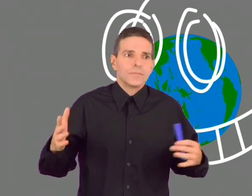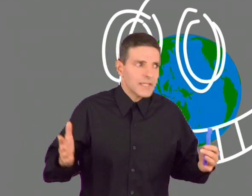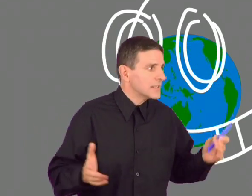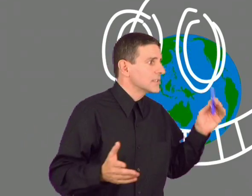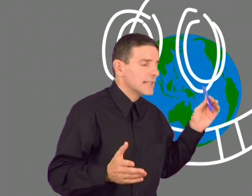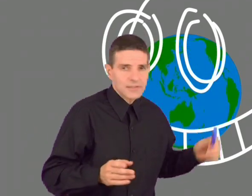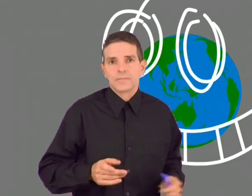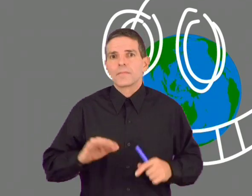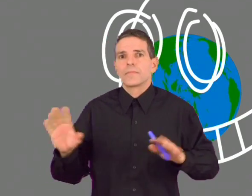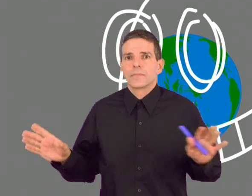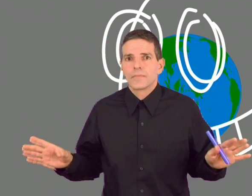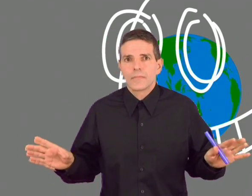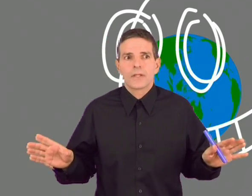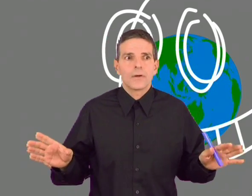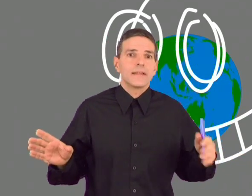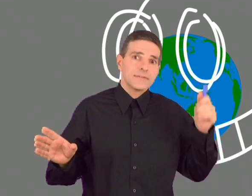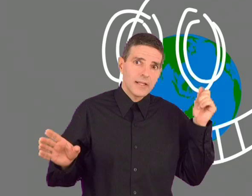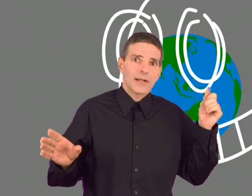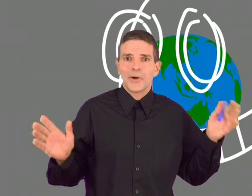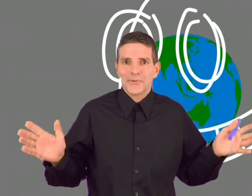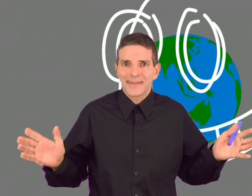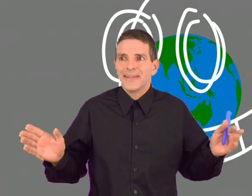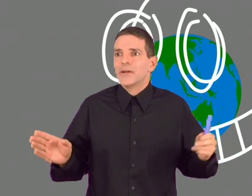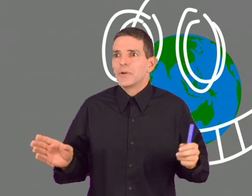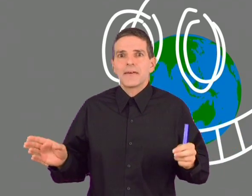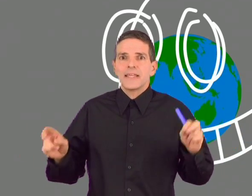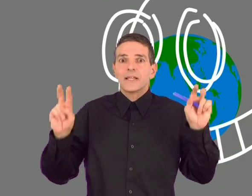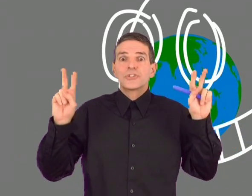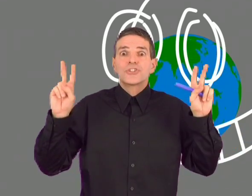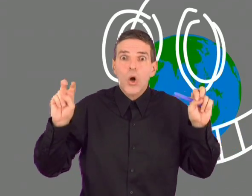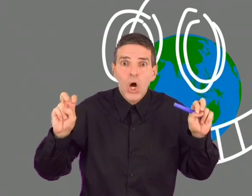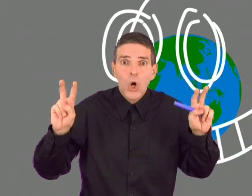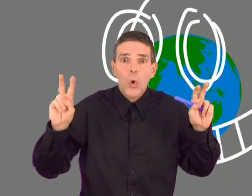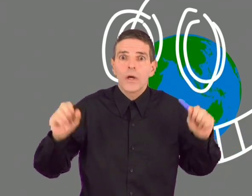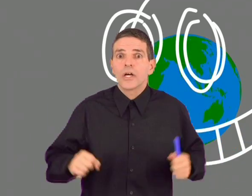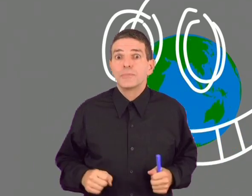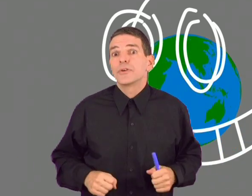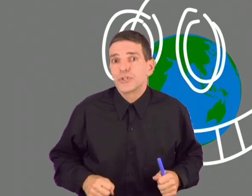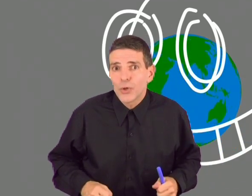In addition to this, all right, and that's a lot, quite frankly, we have the SOHO Observatory,